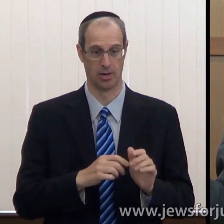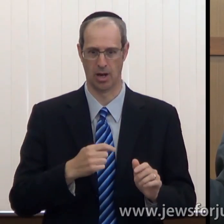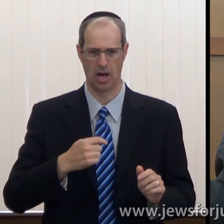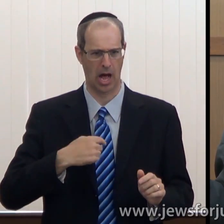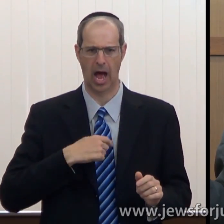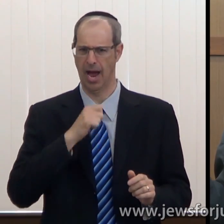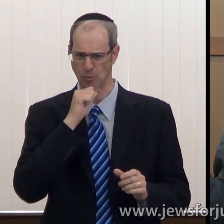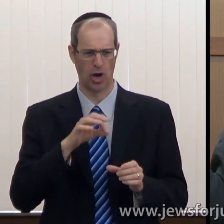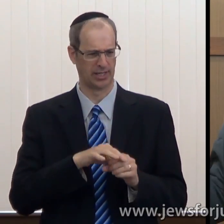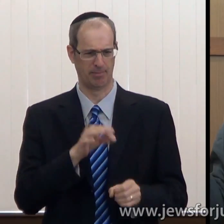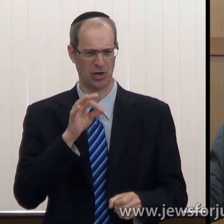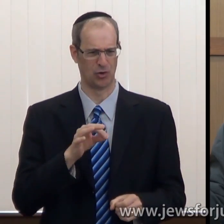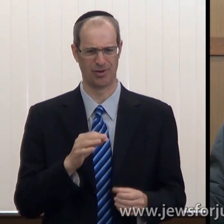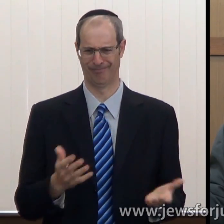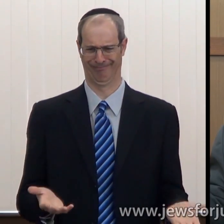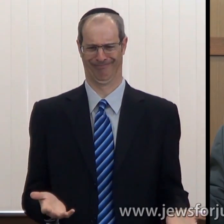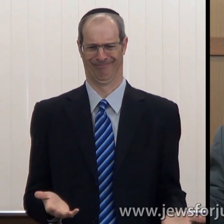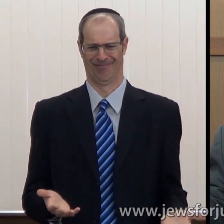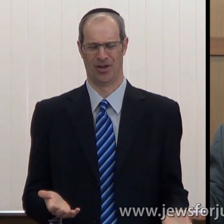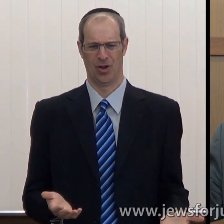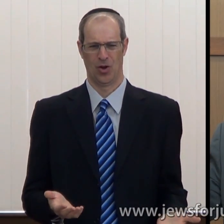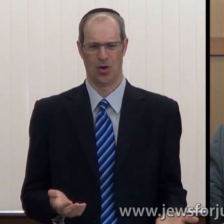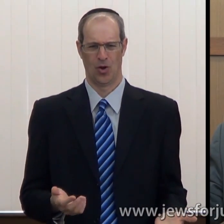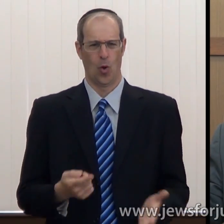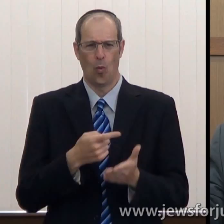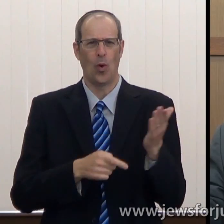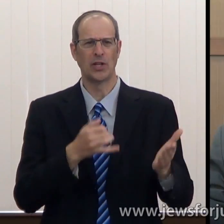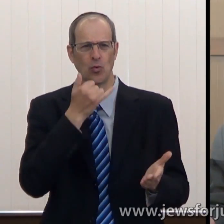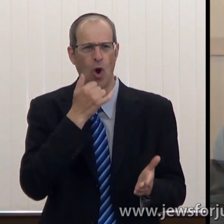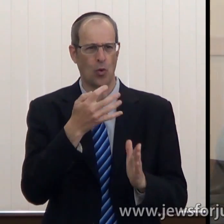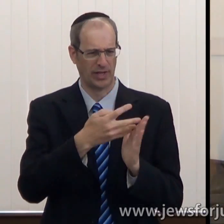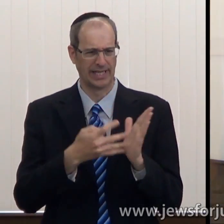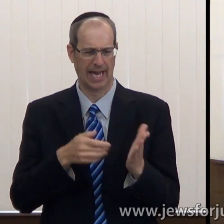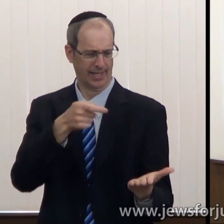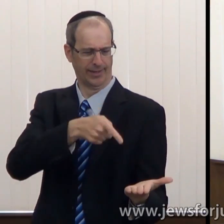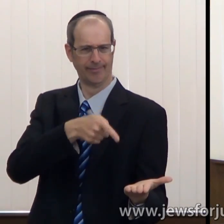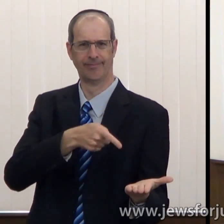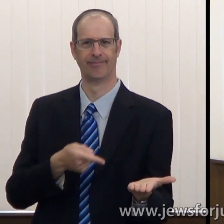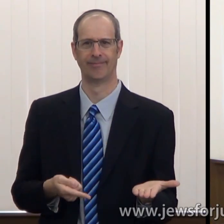didn't make sense. What was wrong with the test?